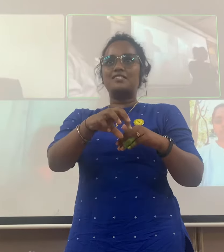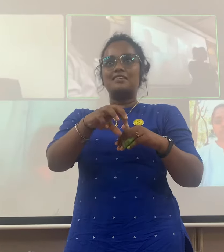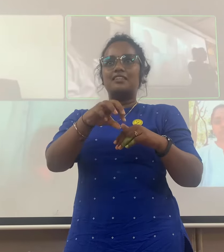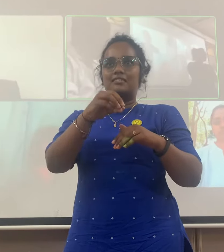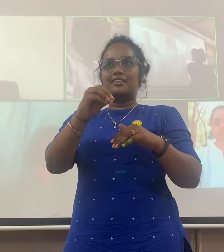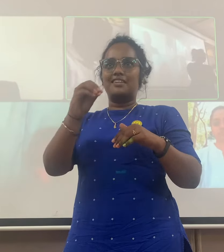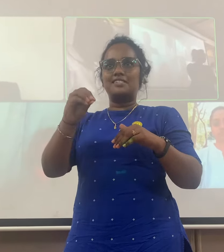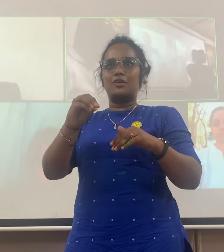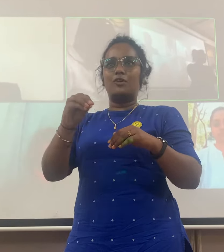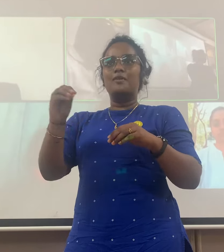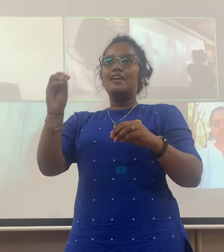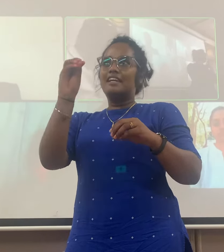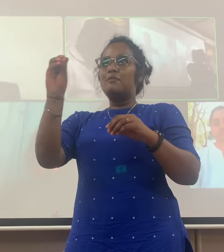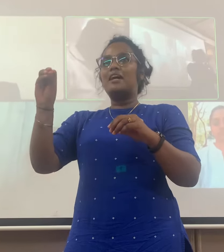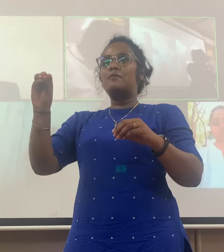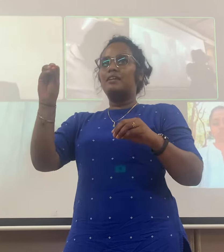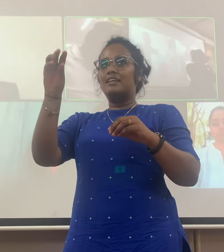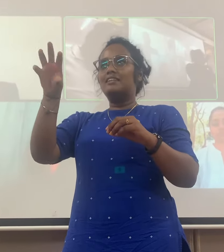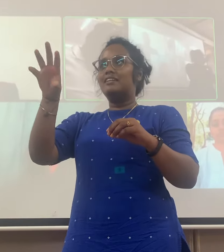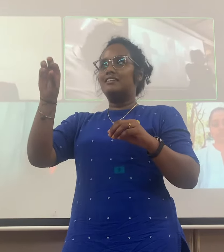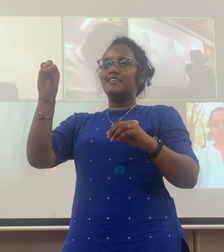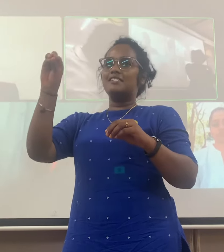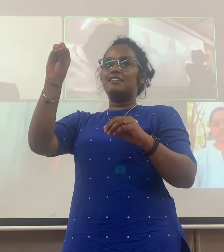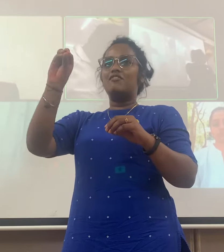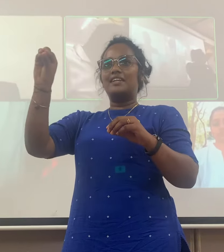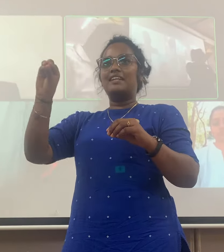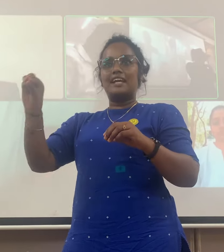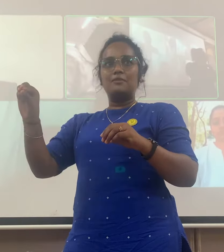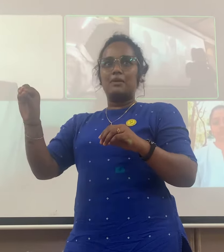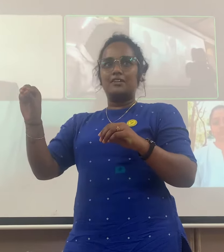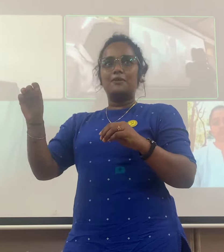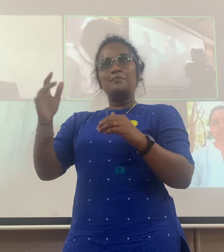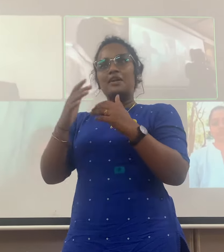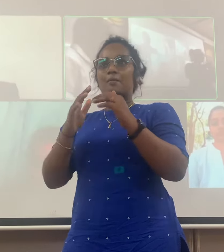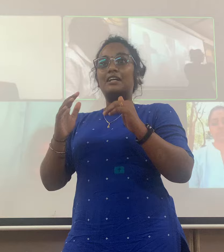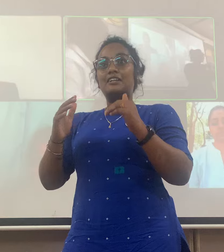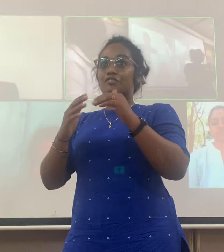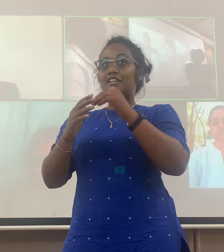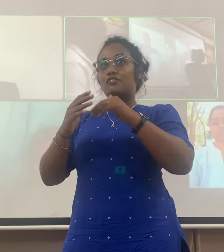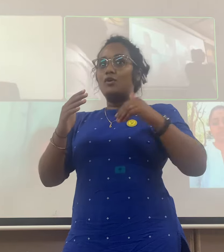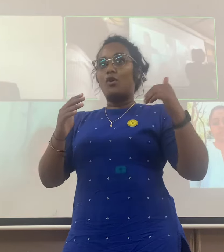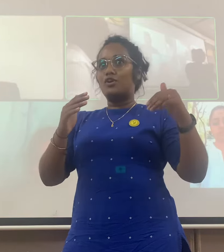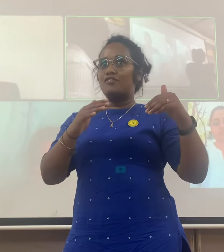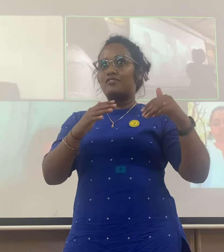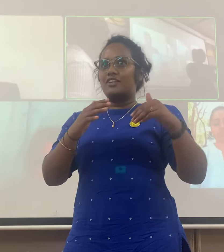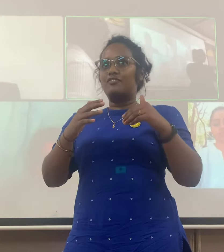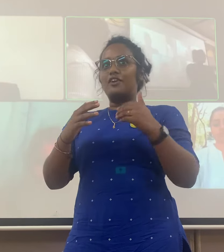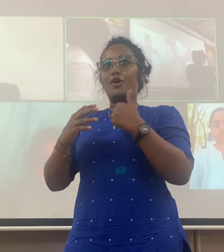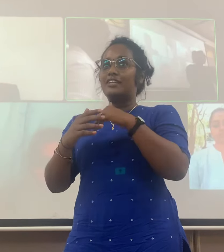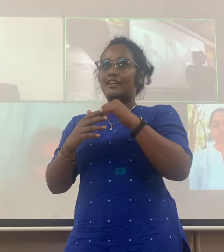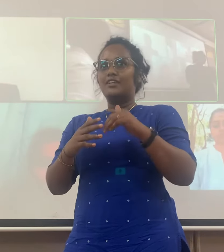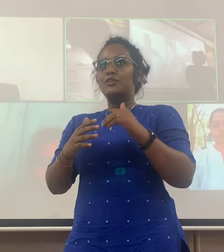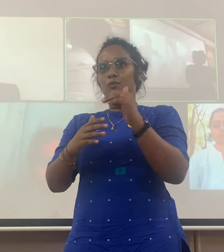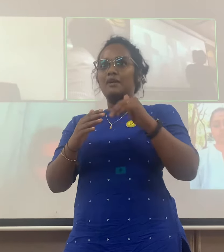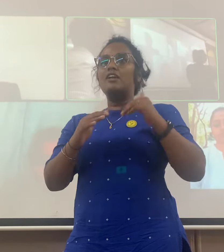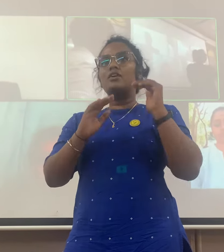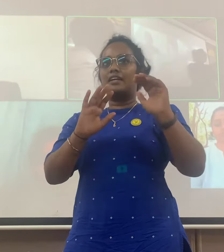that things and all. He might tell that things in a very light manner, but it will give you a lot of effect for our career, to build our career